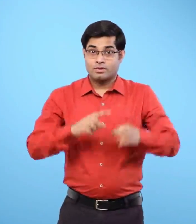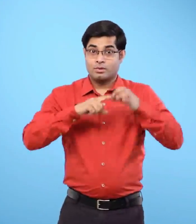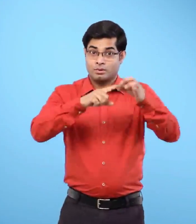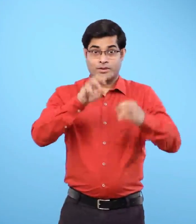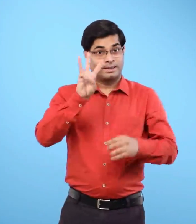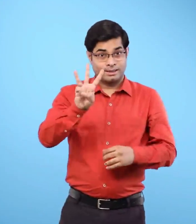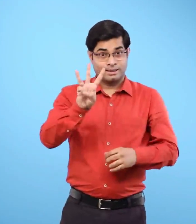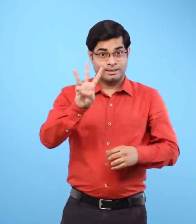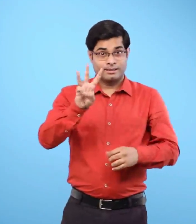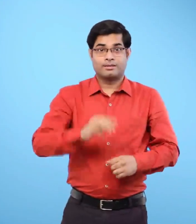Question 3.